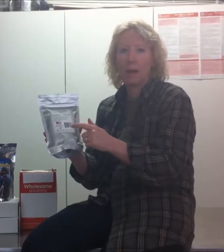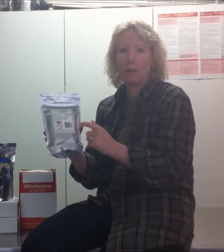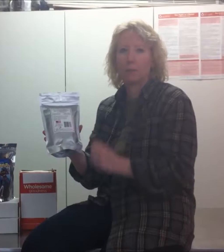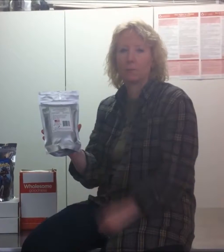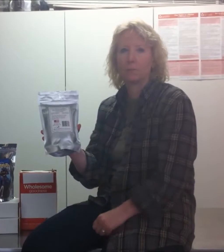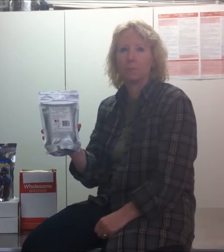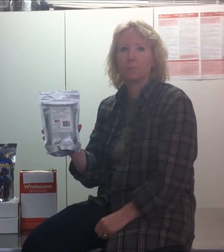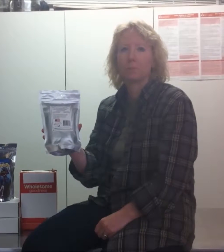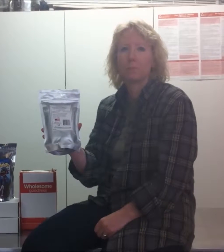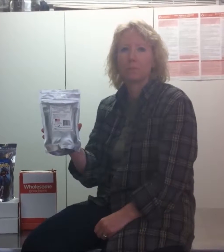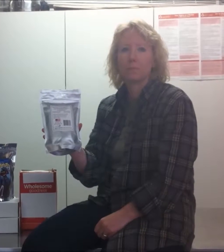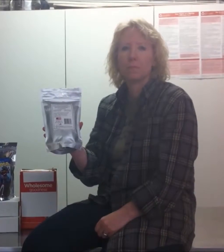back.